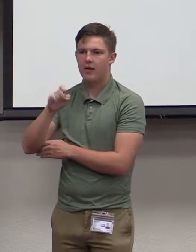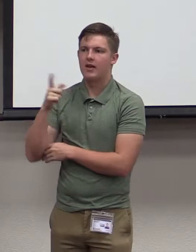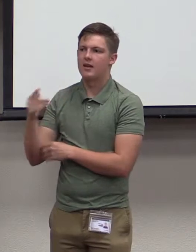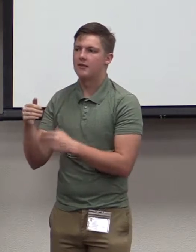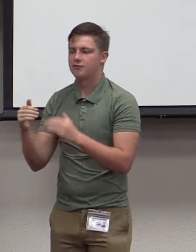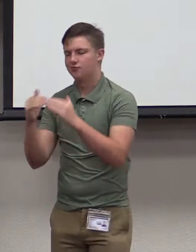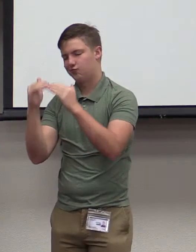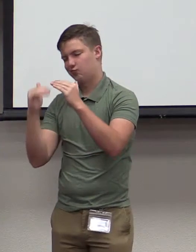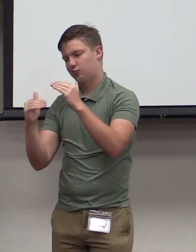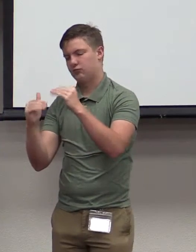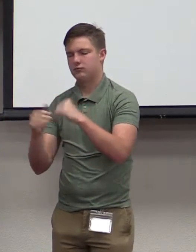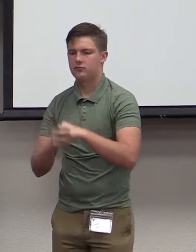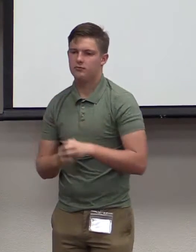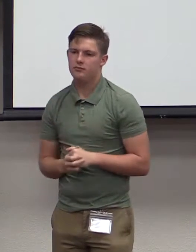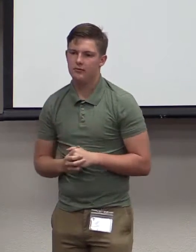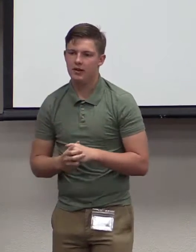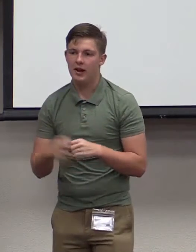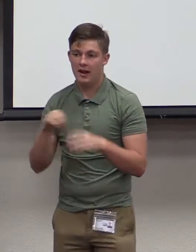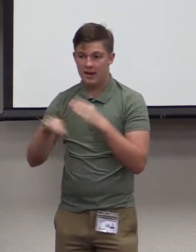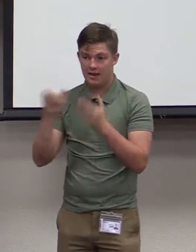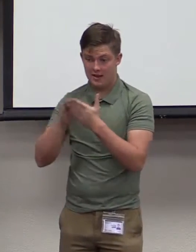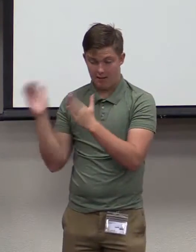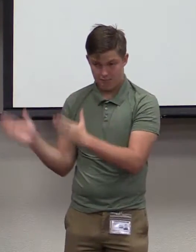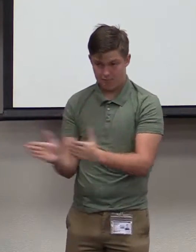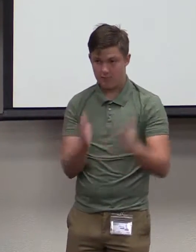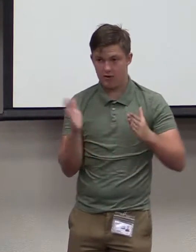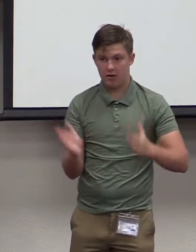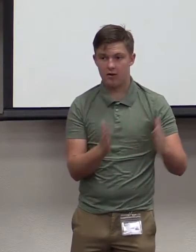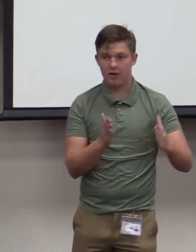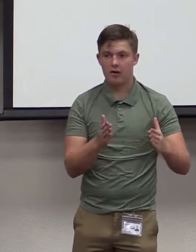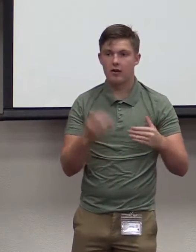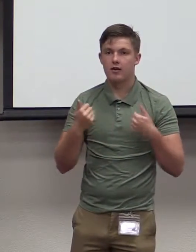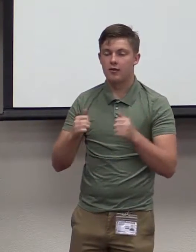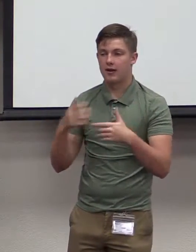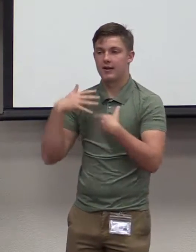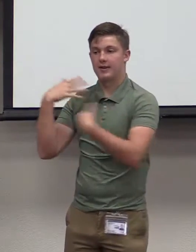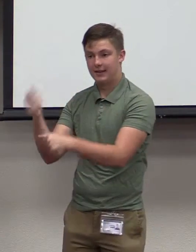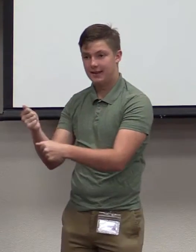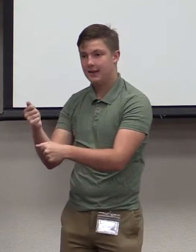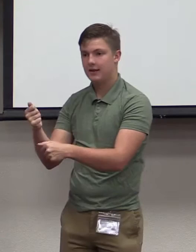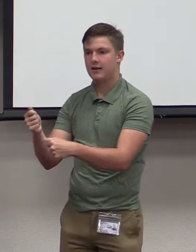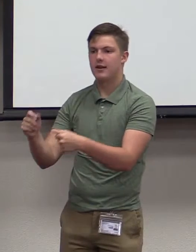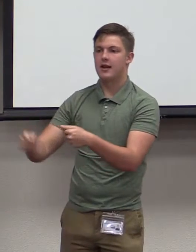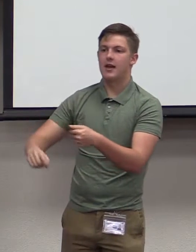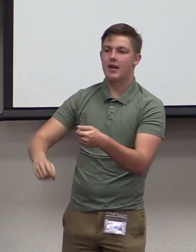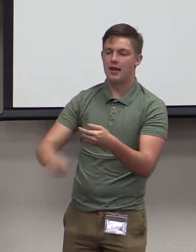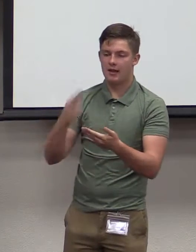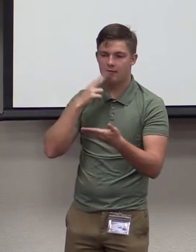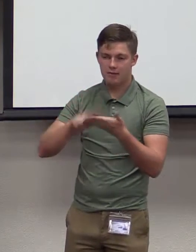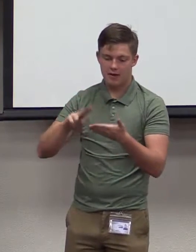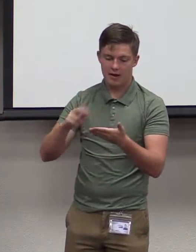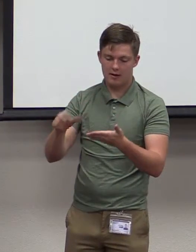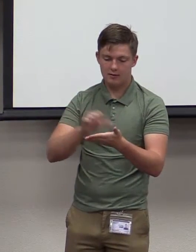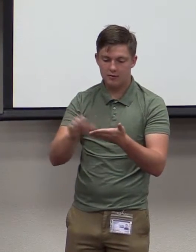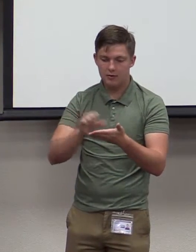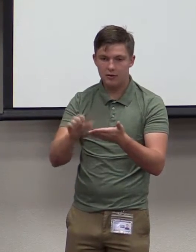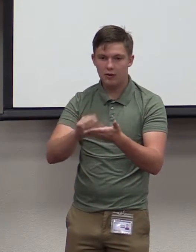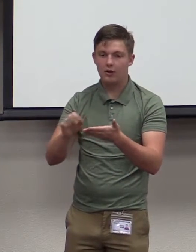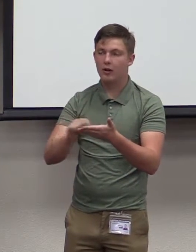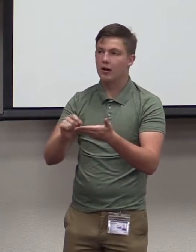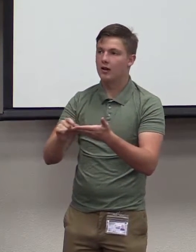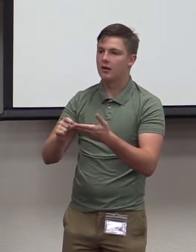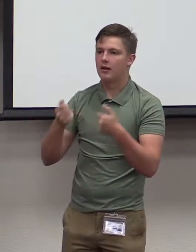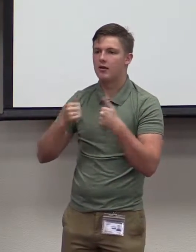Marines. And in that process, he's trying to get off the base and writes letters out of chain of command to try to get